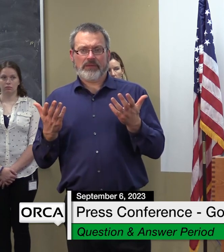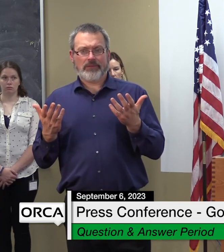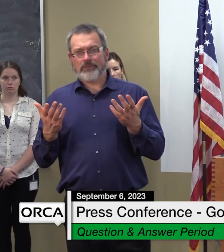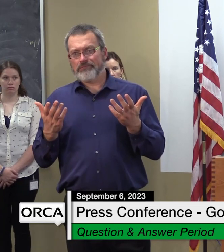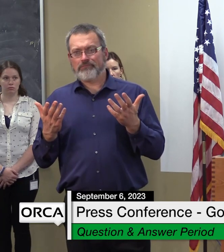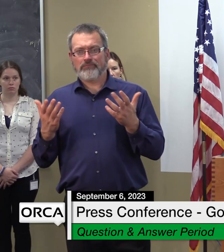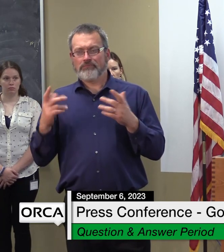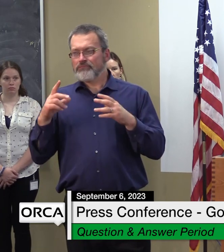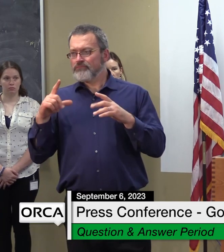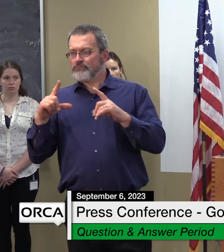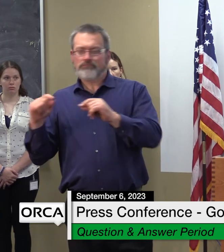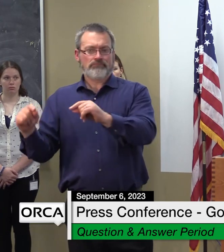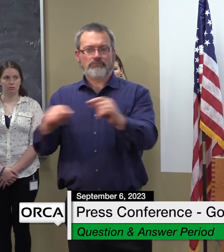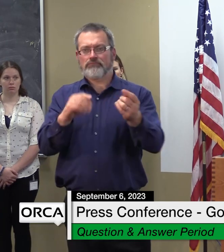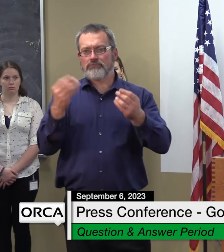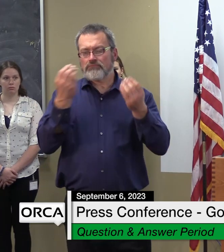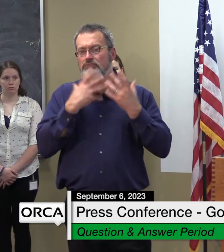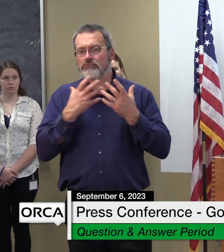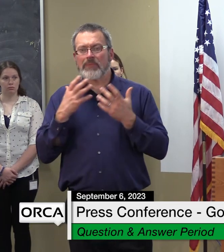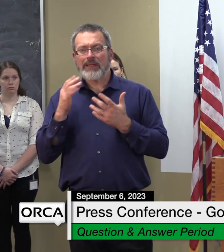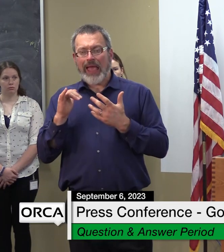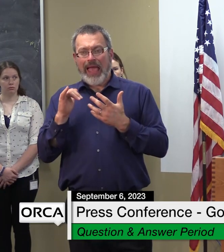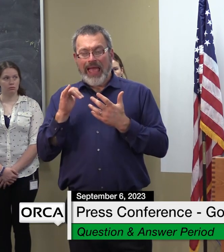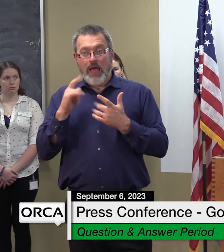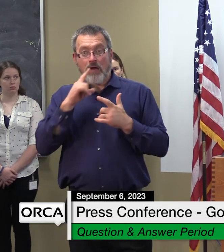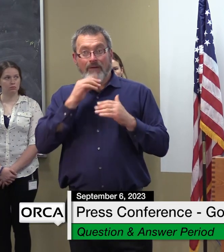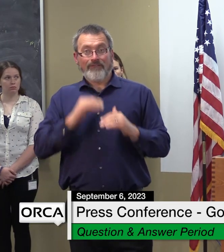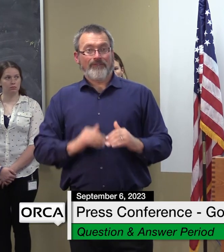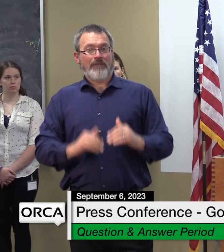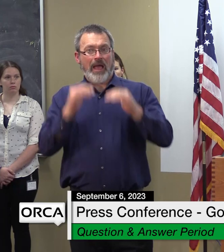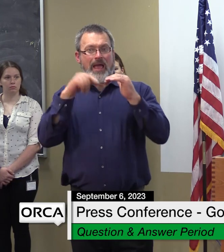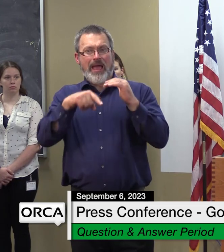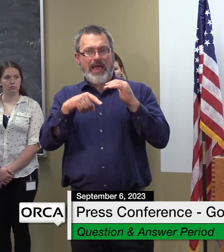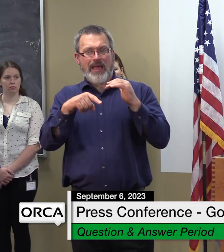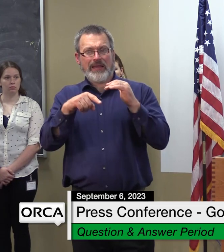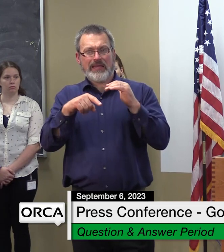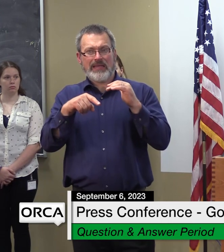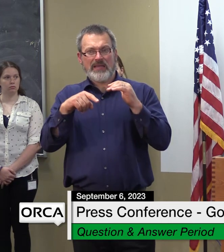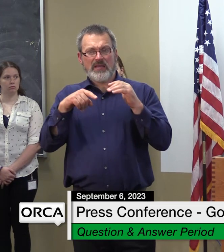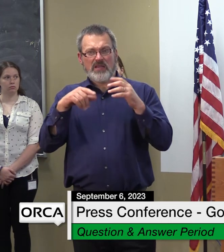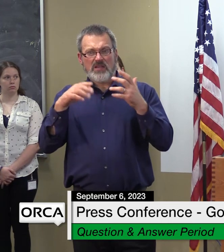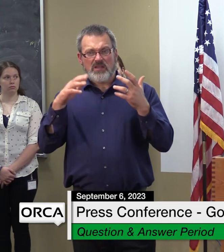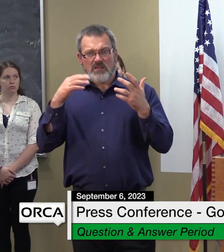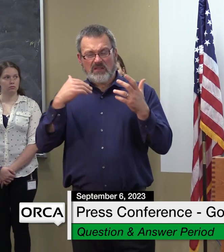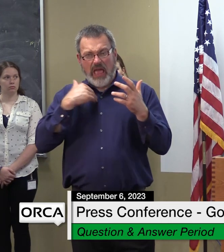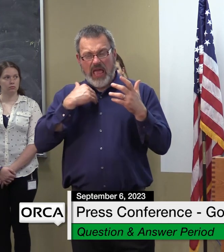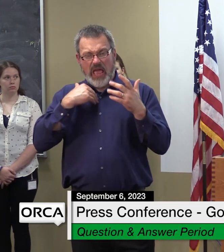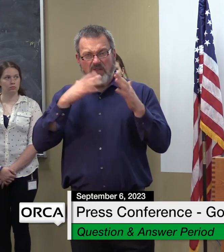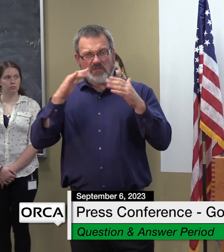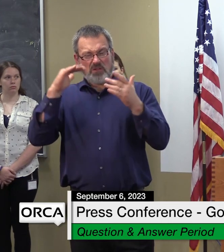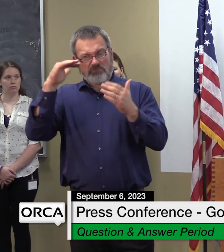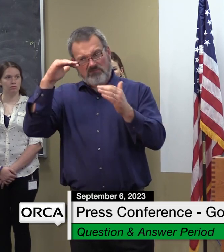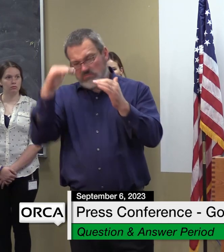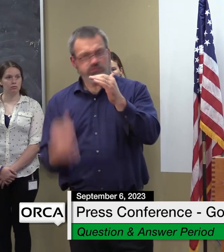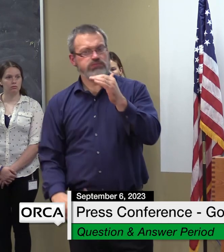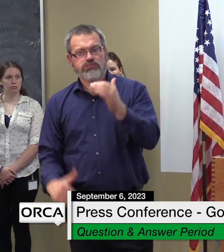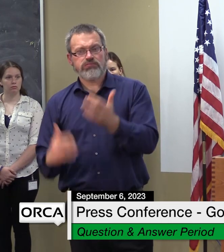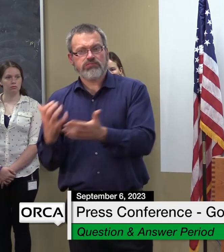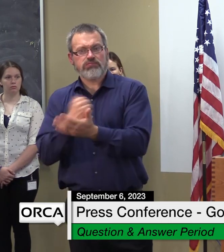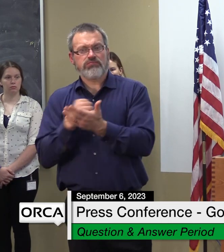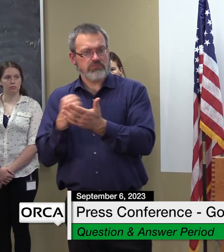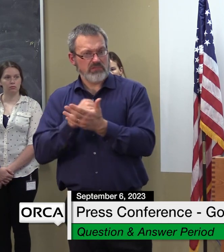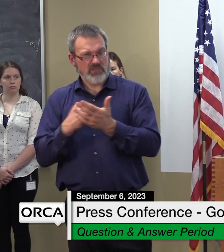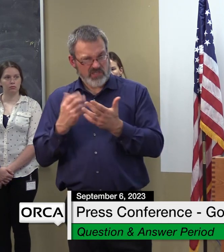in some part due to the flood, but it seems like a pretty big number to be off, to be just from